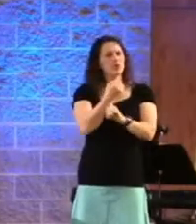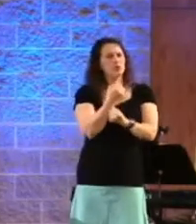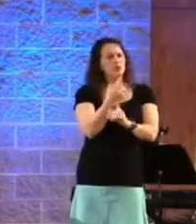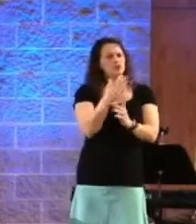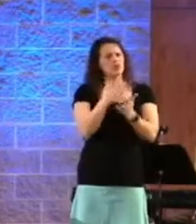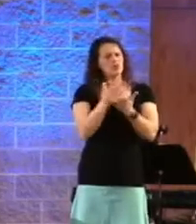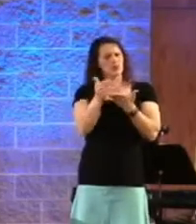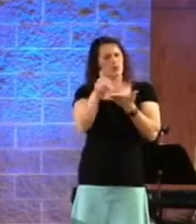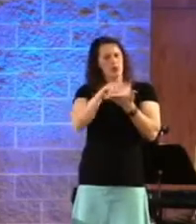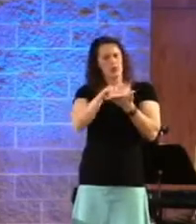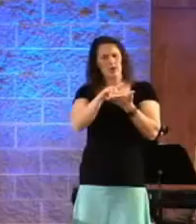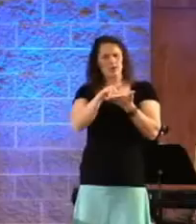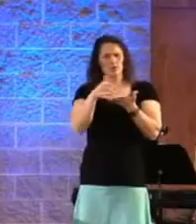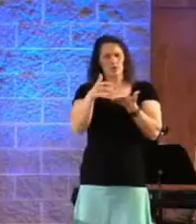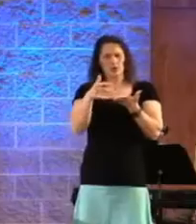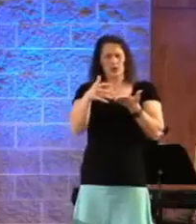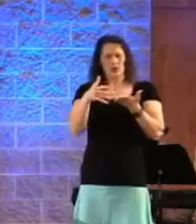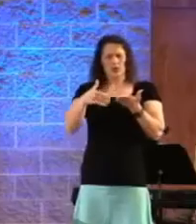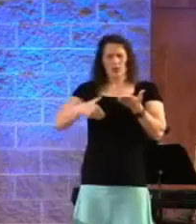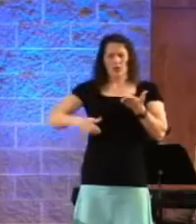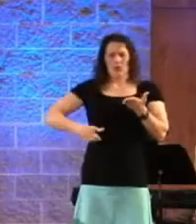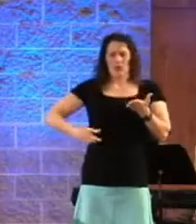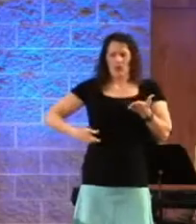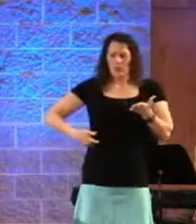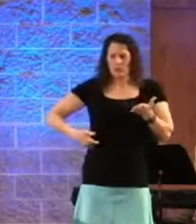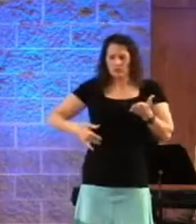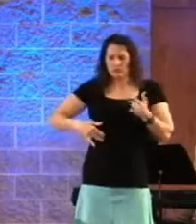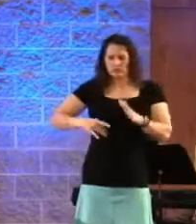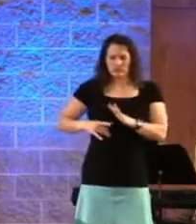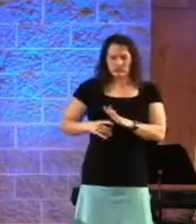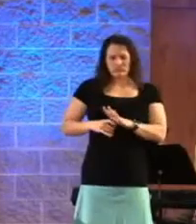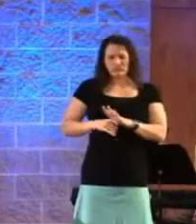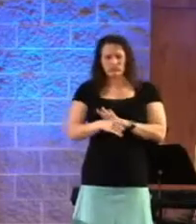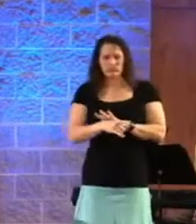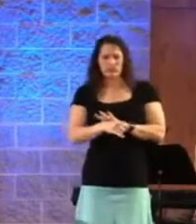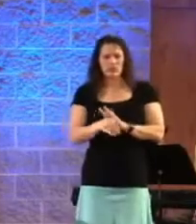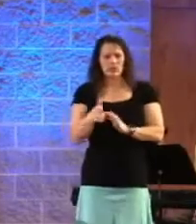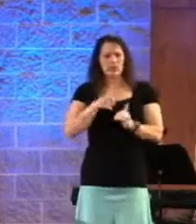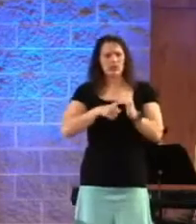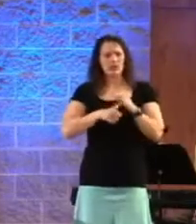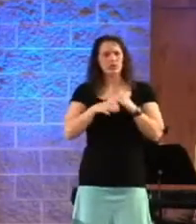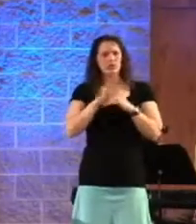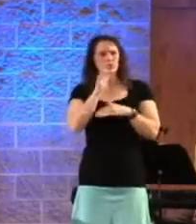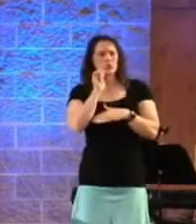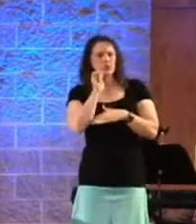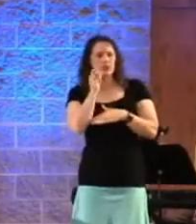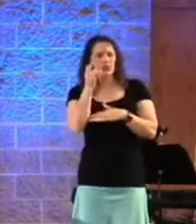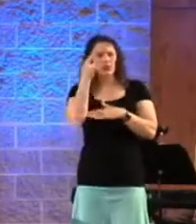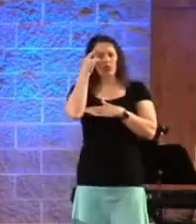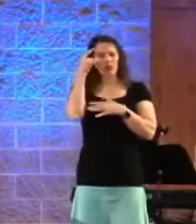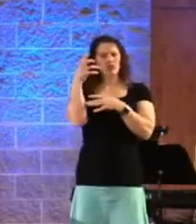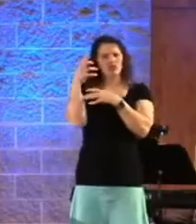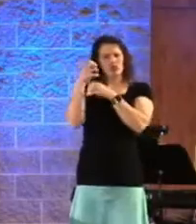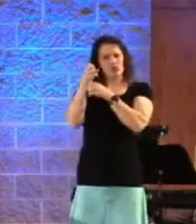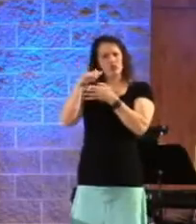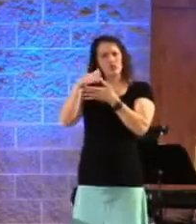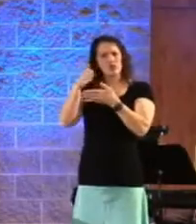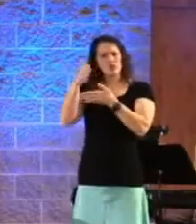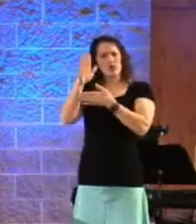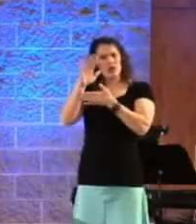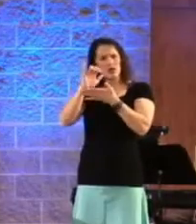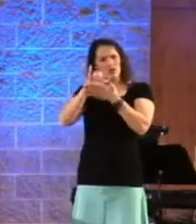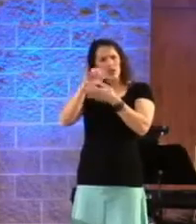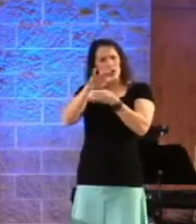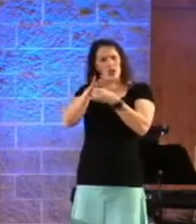sort of sideswiped you? It sneaked in right under your skin. You thought you were trusting God in that area, and all of a sudden, you begin